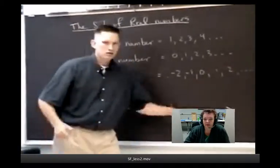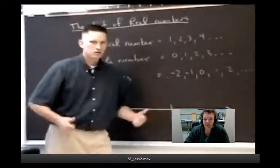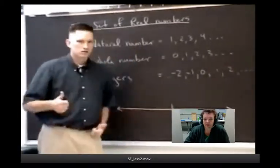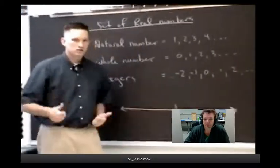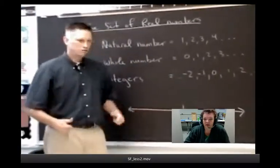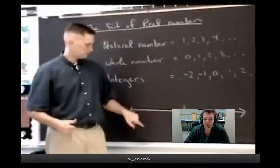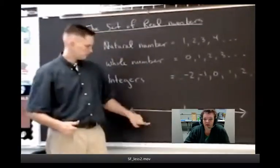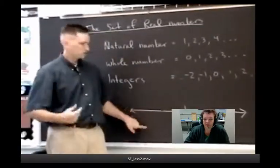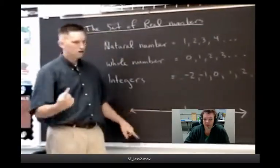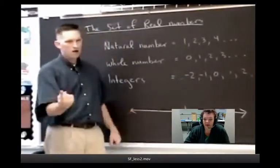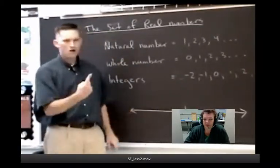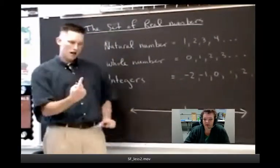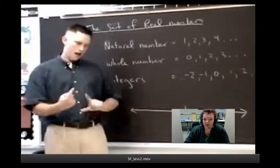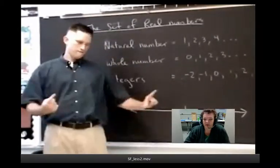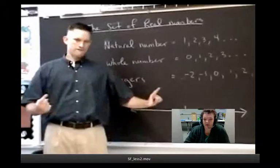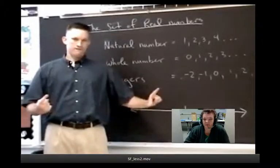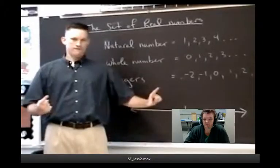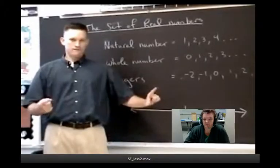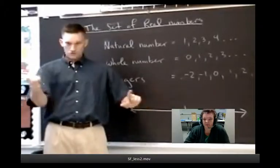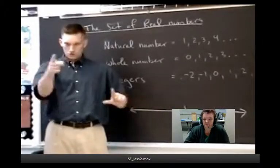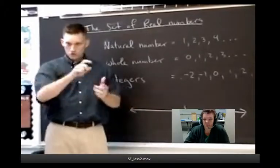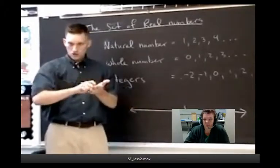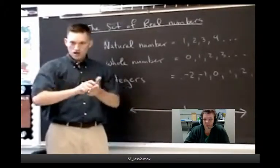Okay, where on the line are you going